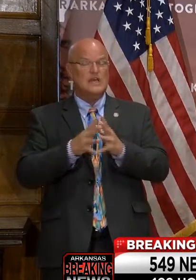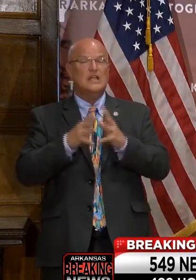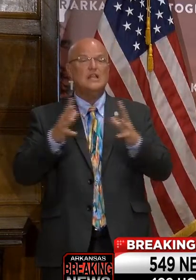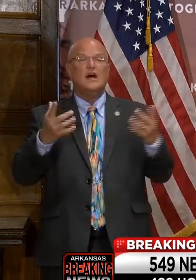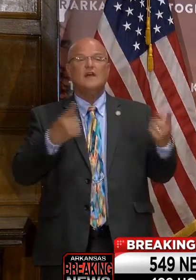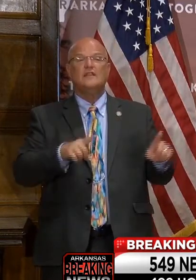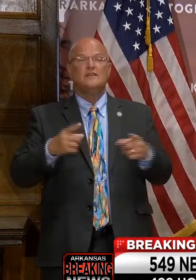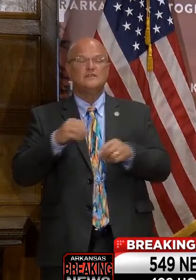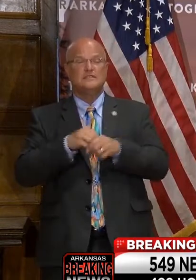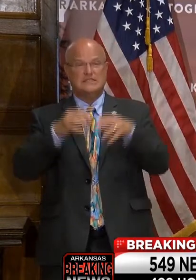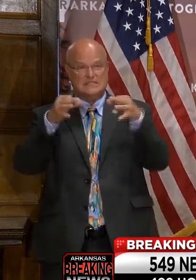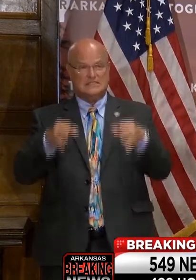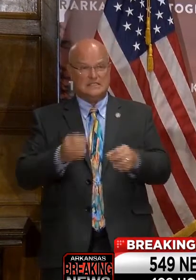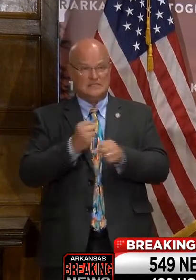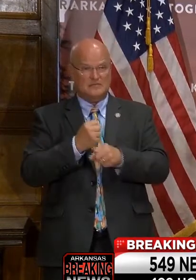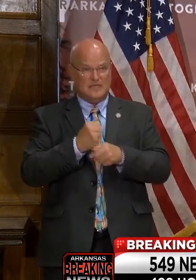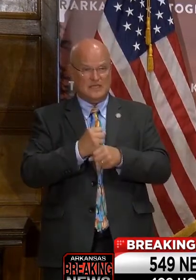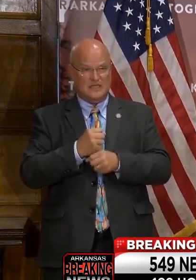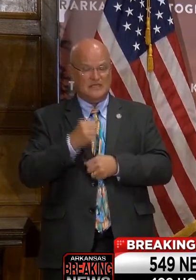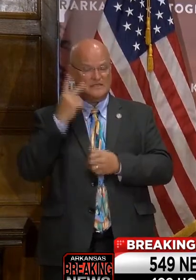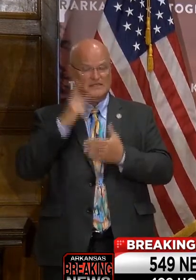that goes into the decision making.